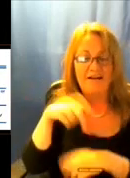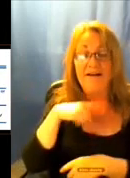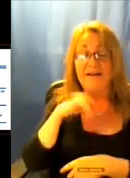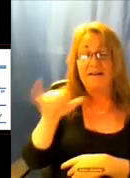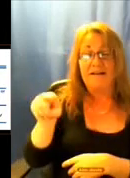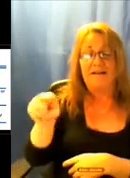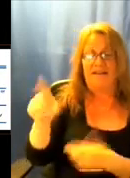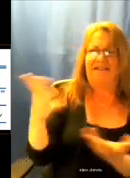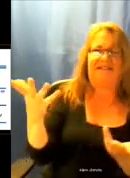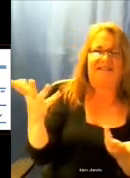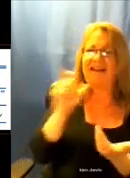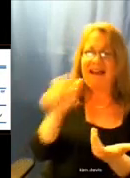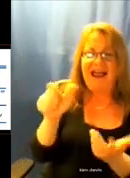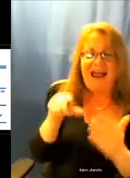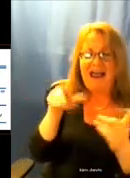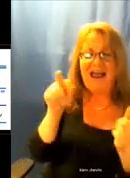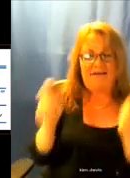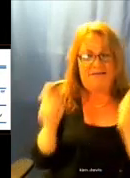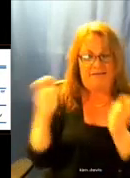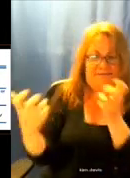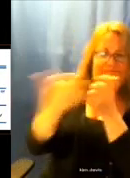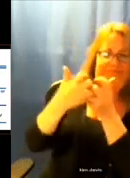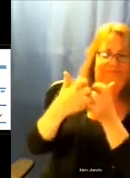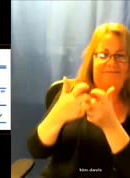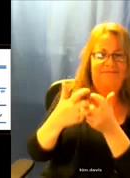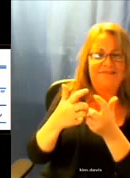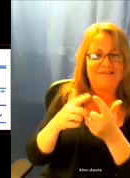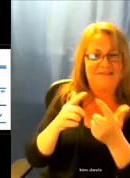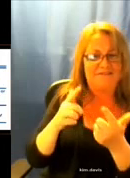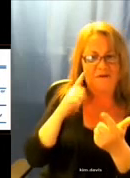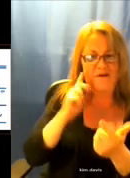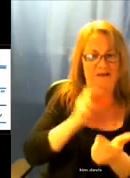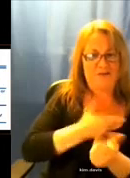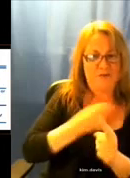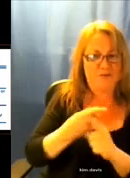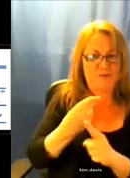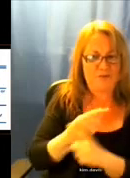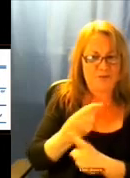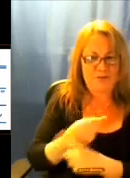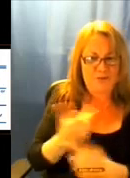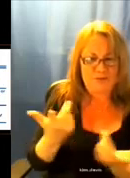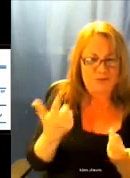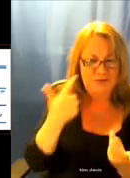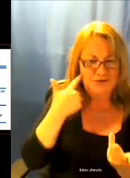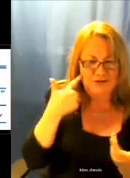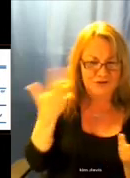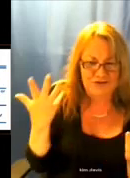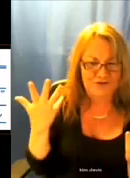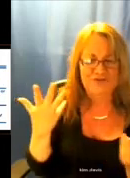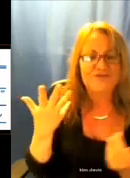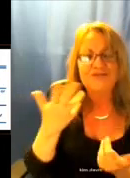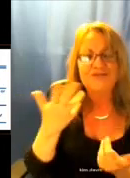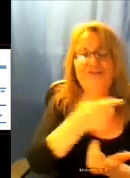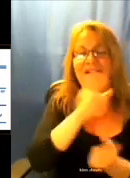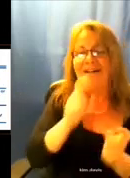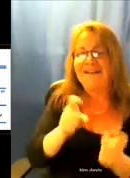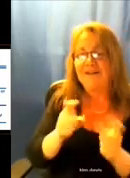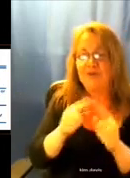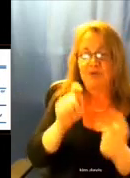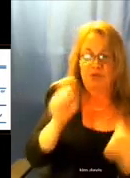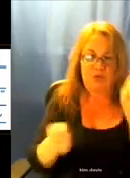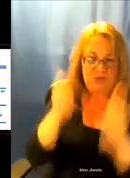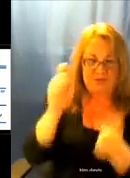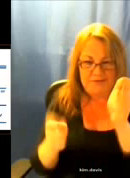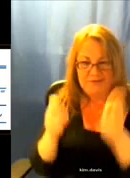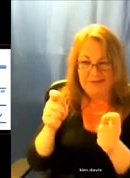a person to be able to ring a bell to be able to communicate with the person inside, and finding the way to accommodate for those who